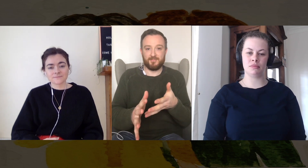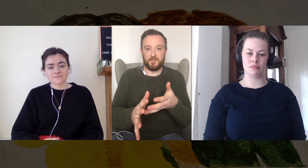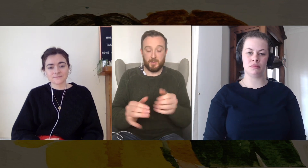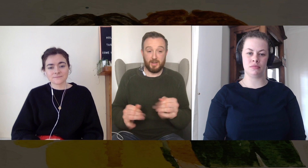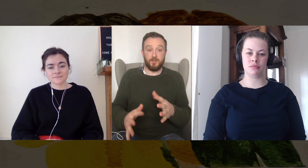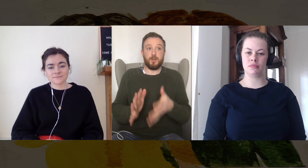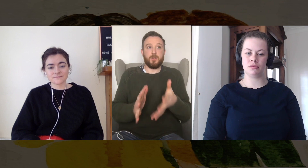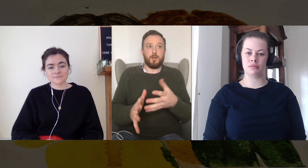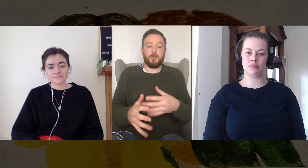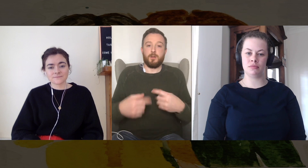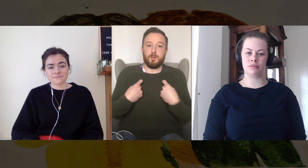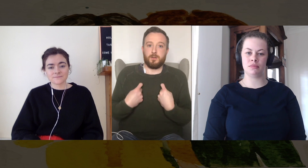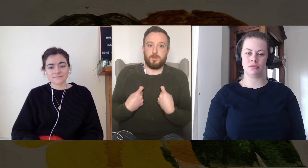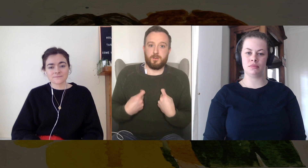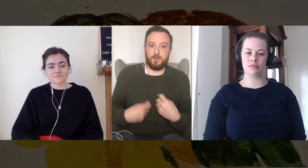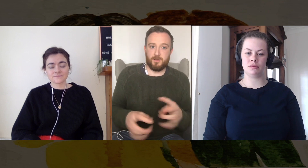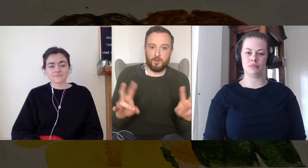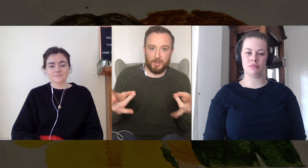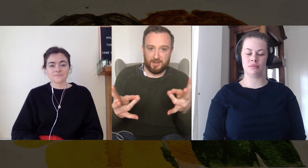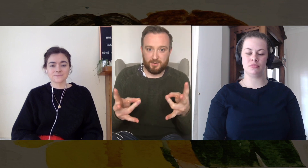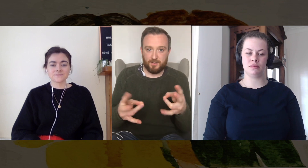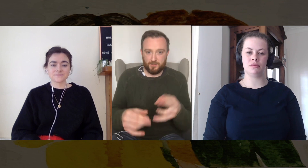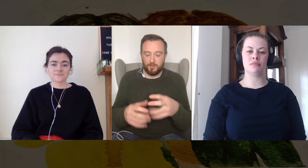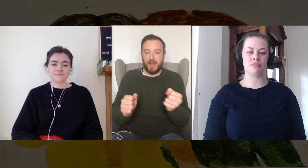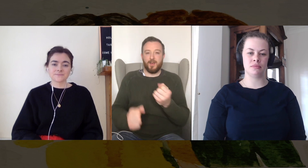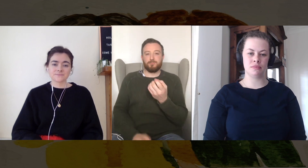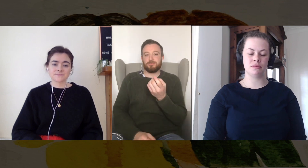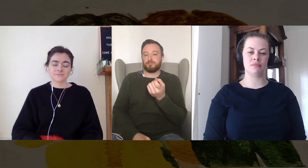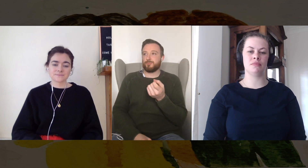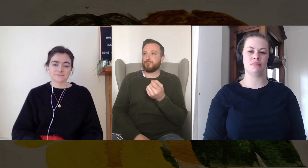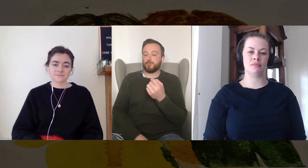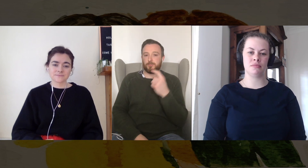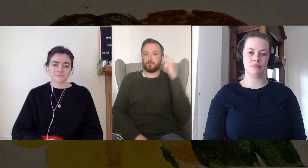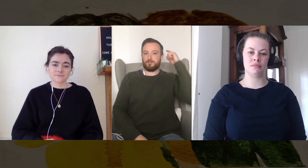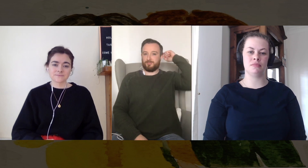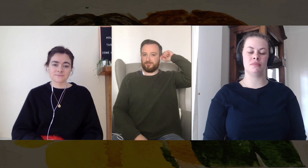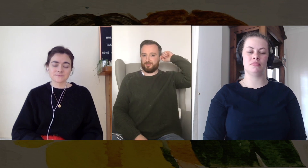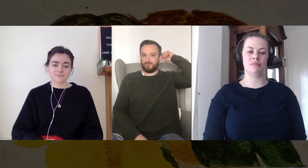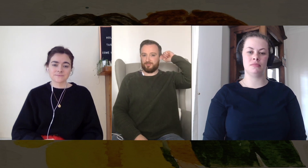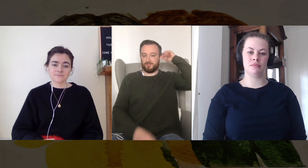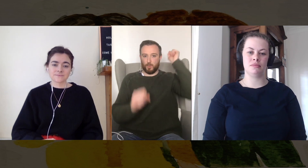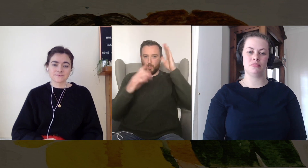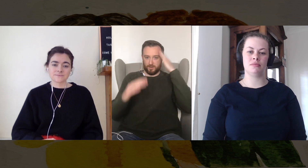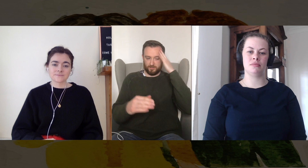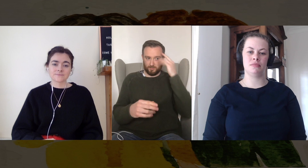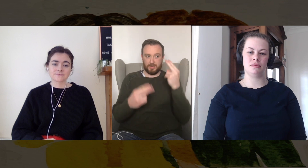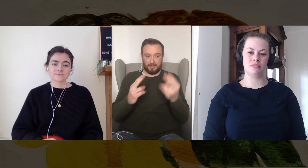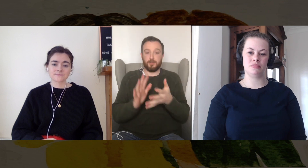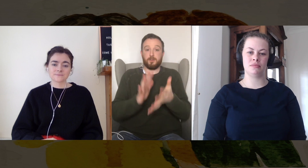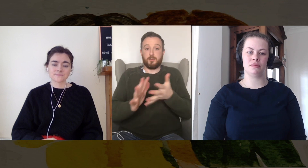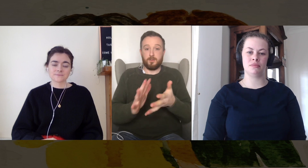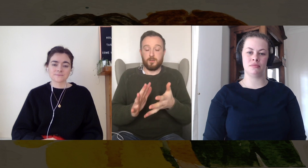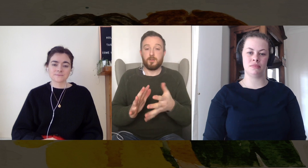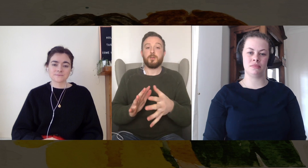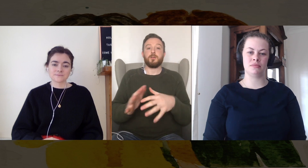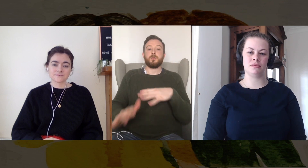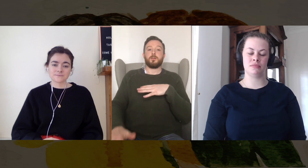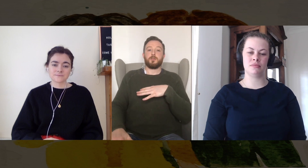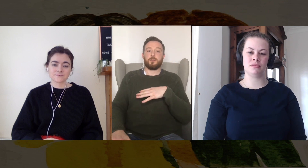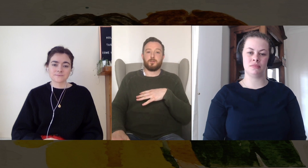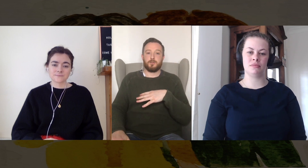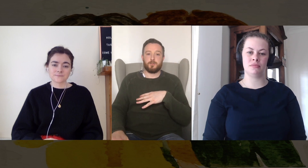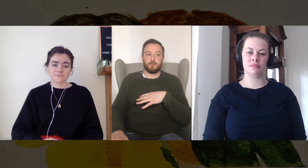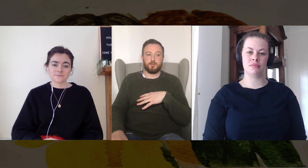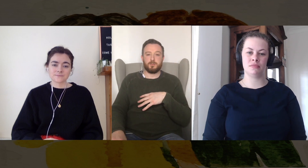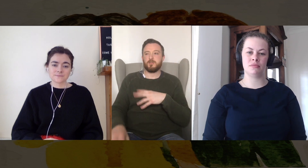when I'm downtime is back resting my bones, and then when I'm ready to go, I'm ready to go. But if I'm